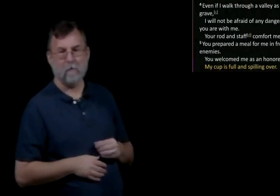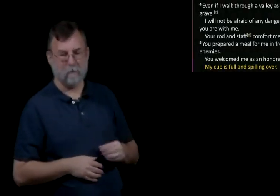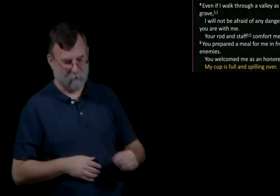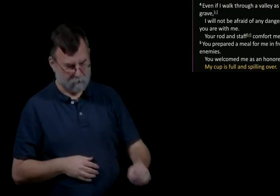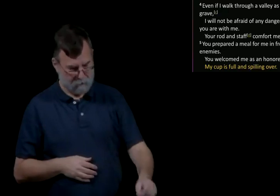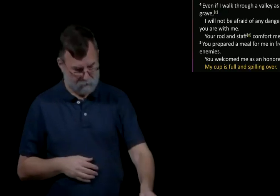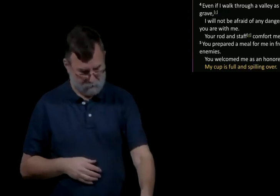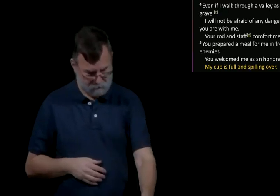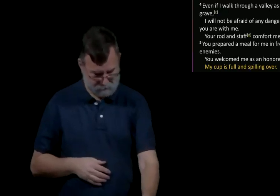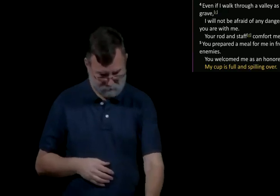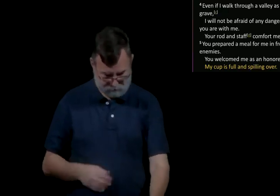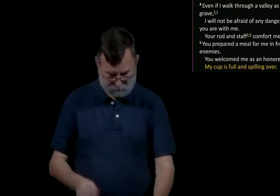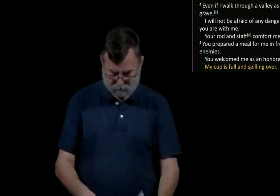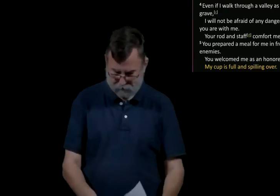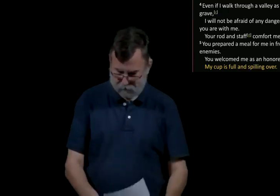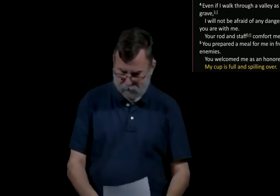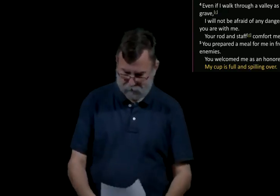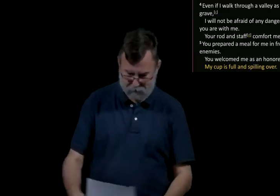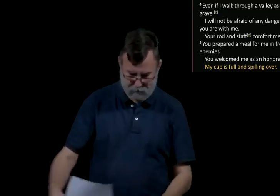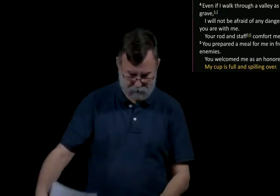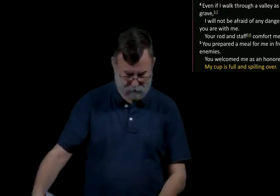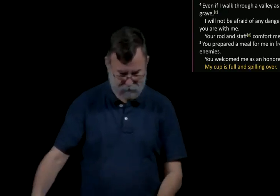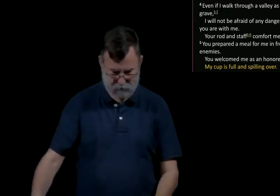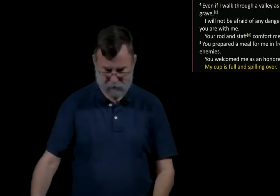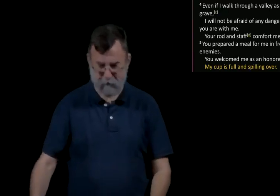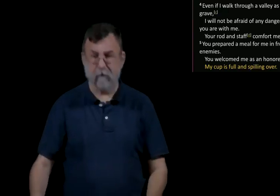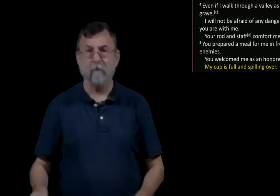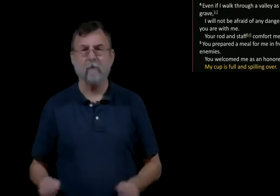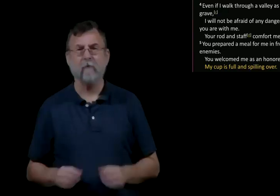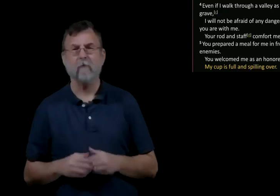It says, my cup is full and spilling over.